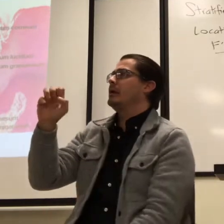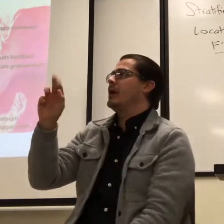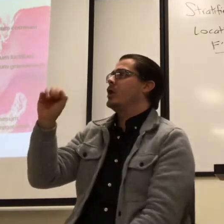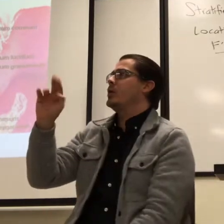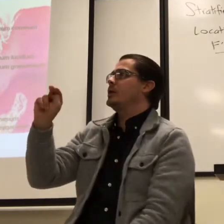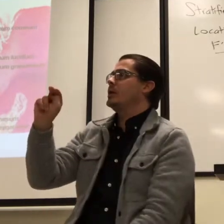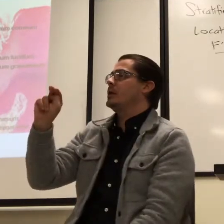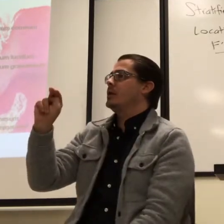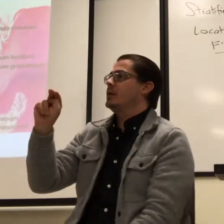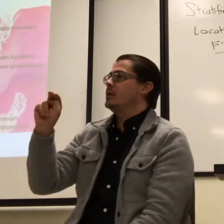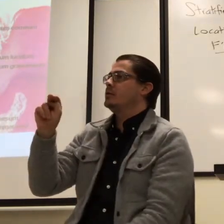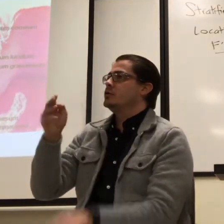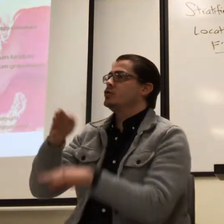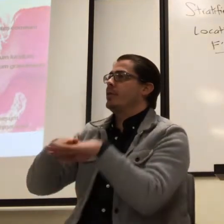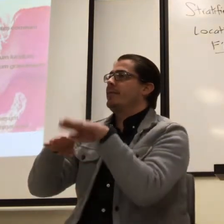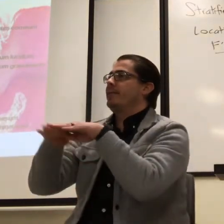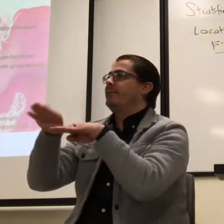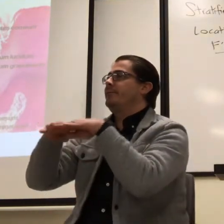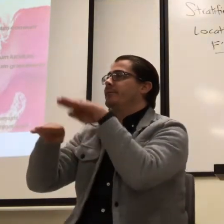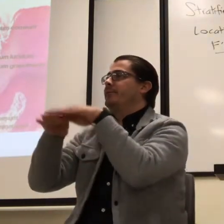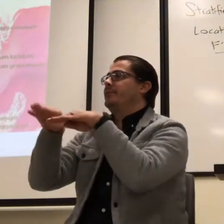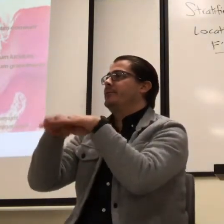Stratum corneum.